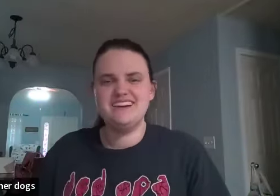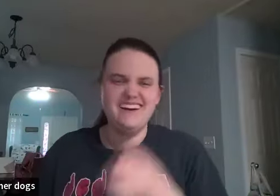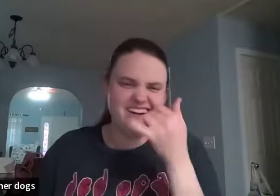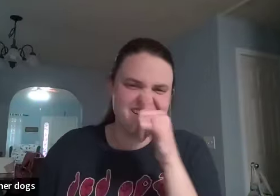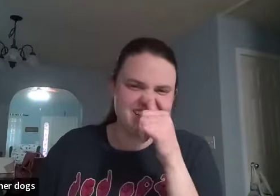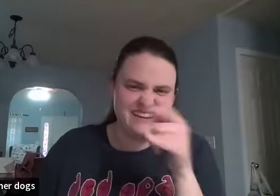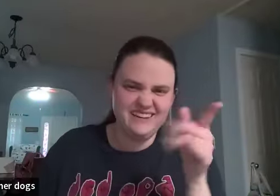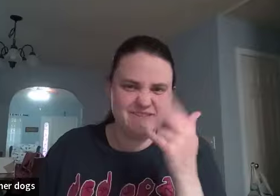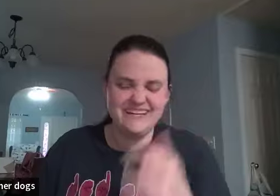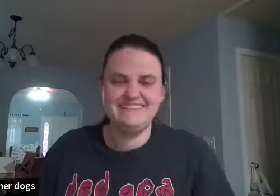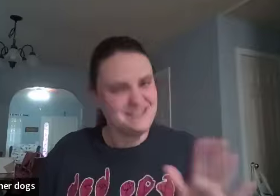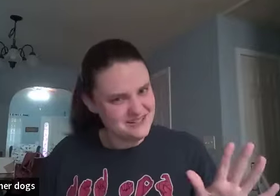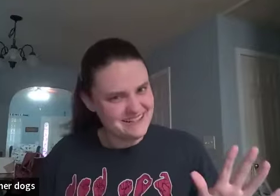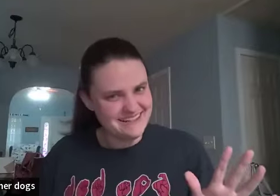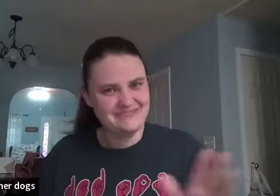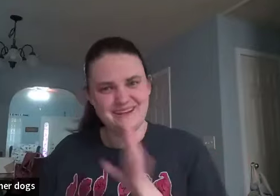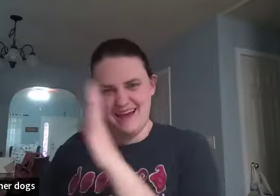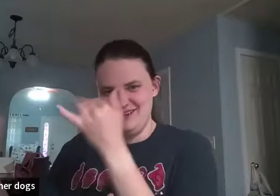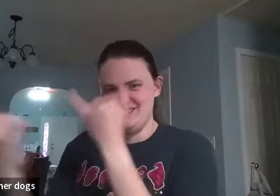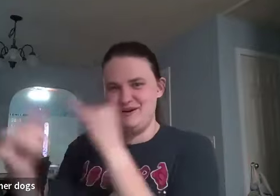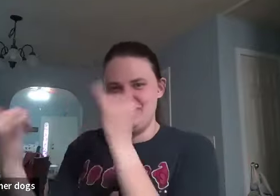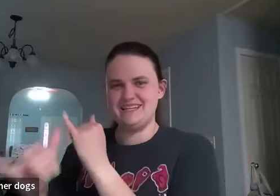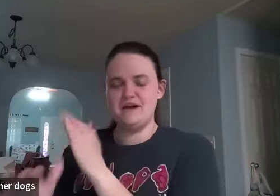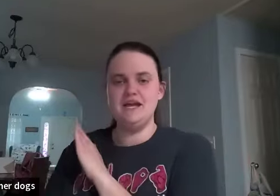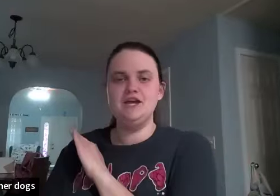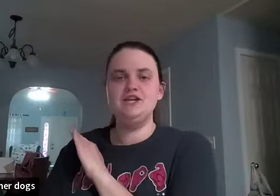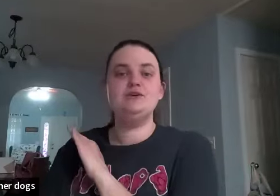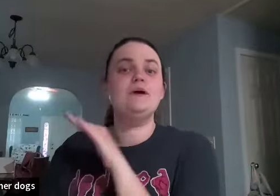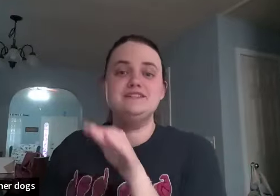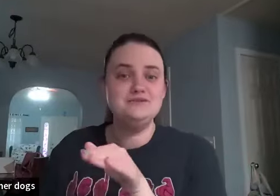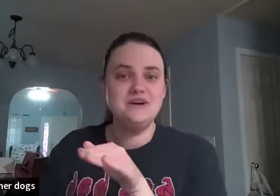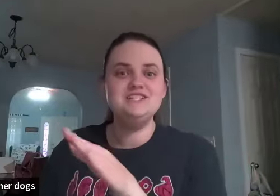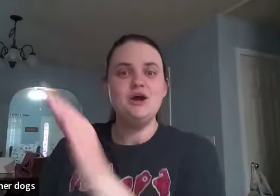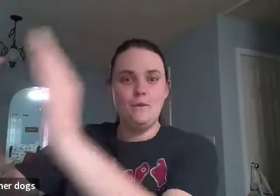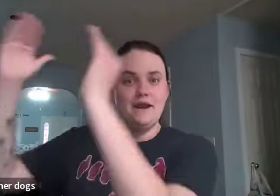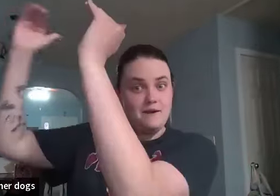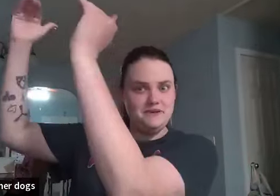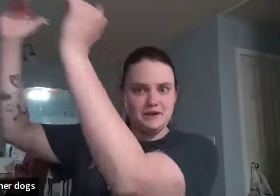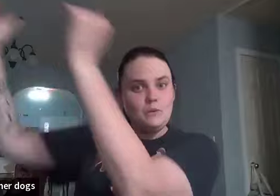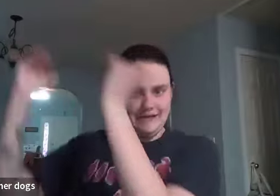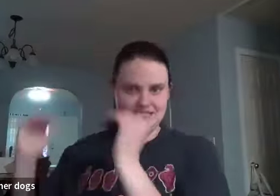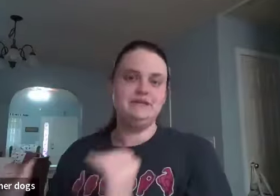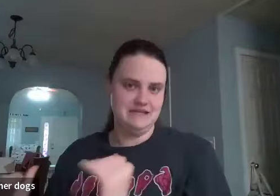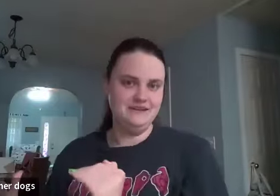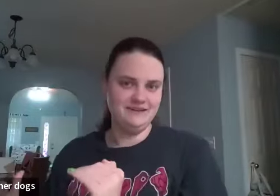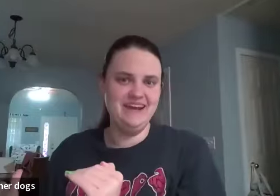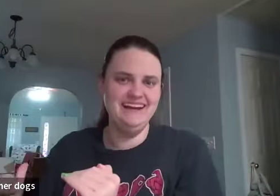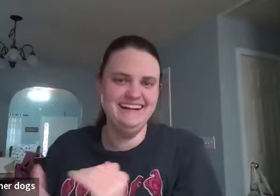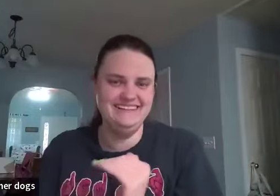like, haha, silly, you're funny. That sort of deal. Like I use this almost as my, you're way too much. We're up here. We need to be down here.